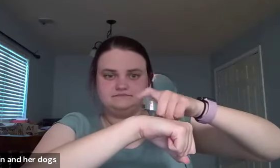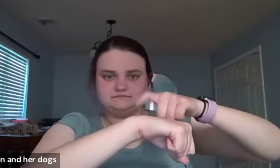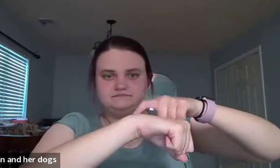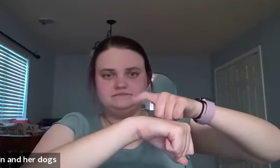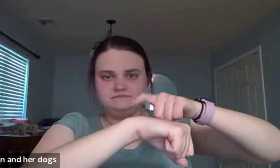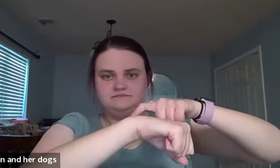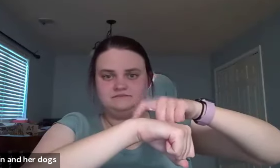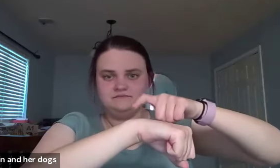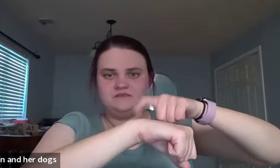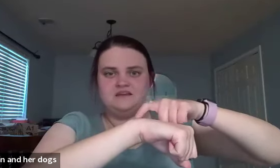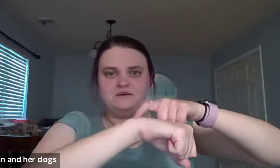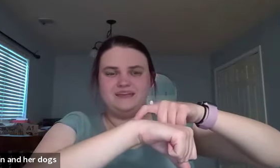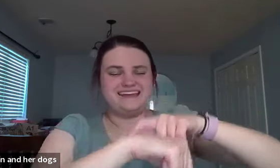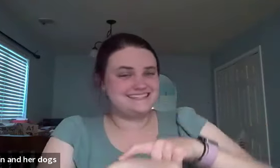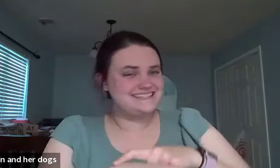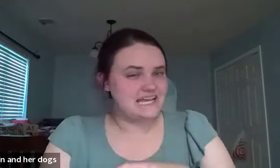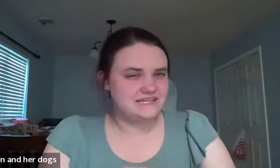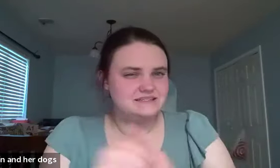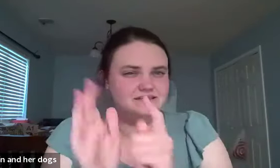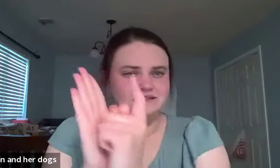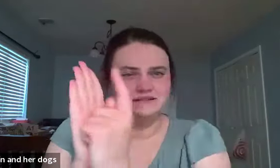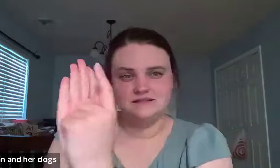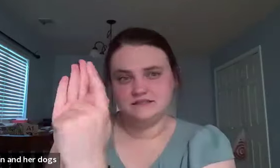Then we had second.